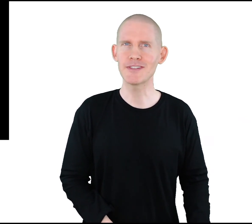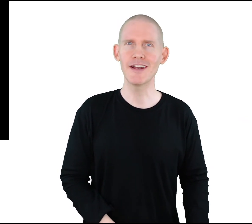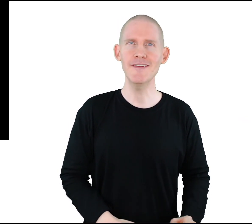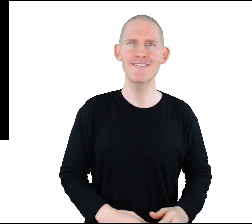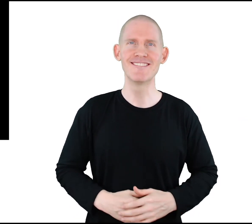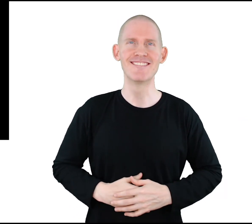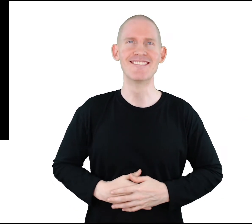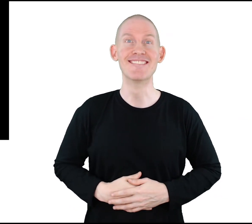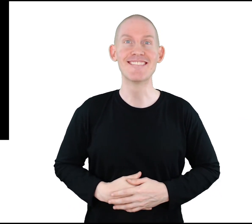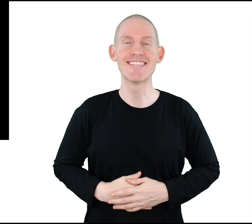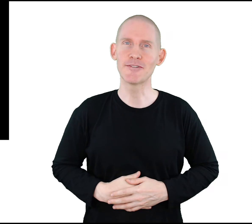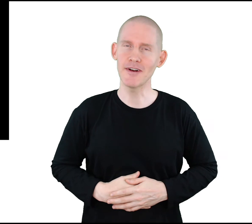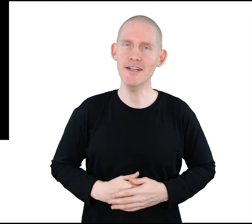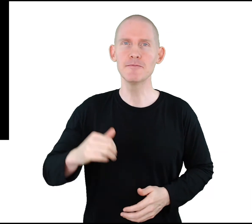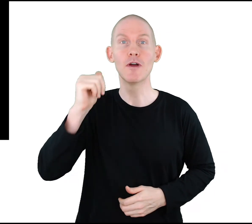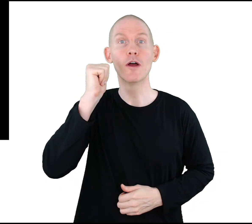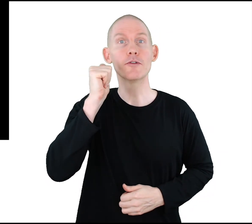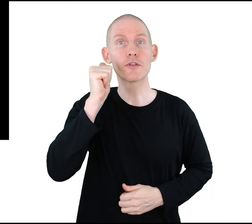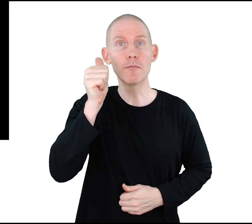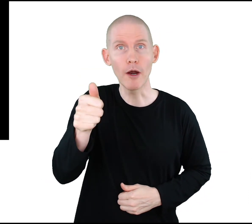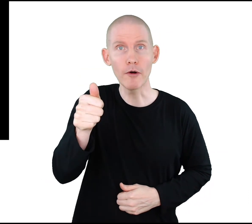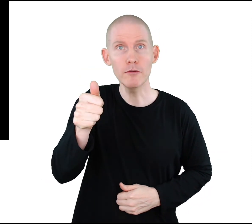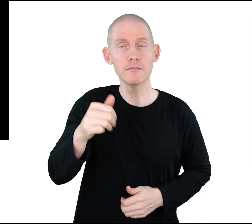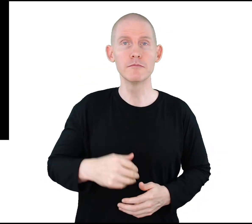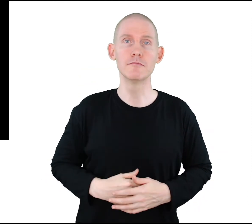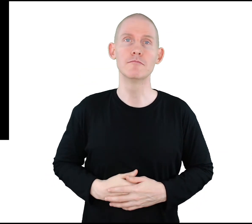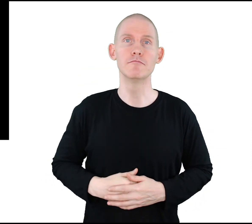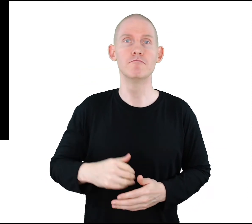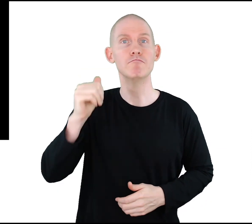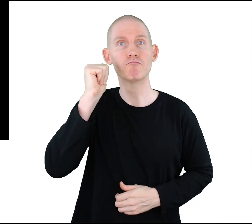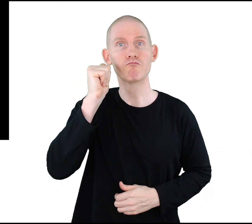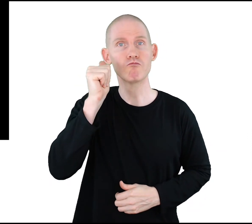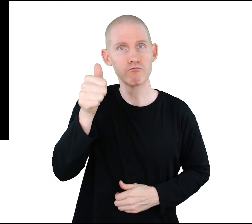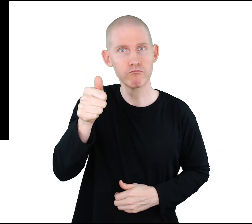it? That's right. Tomorrow.